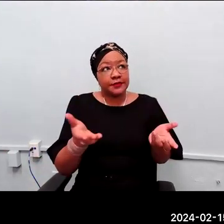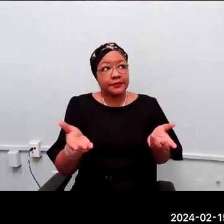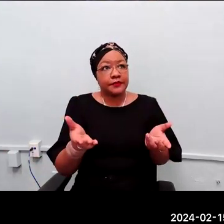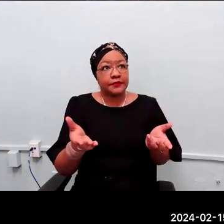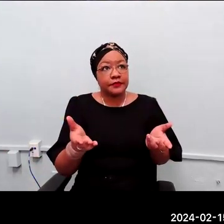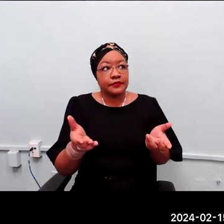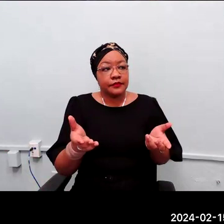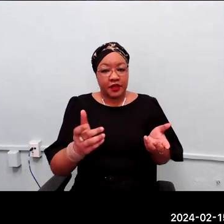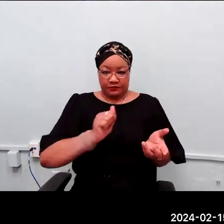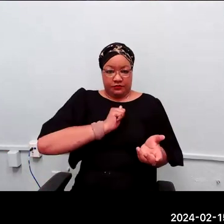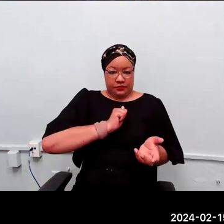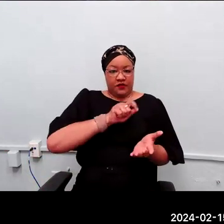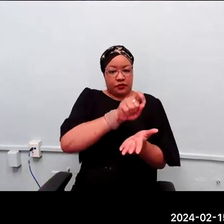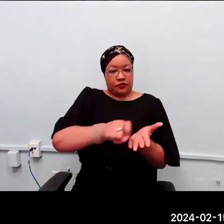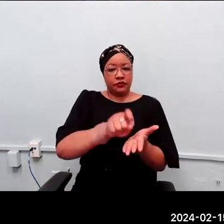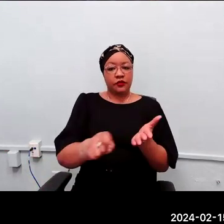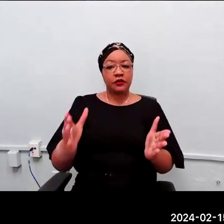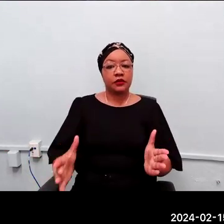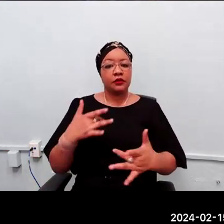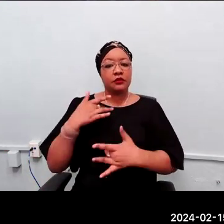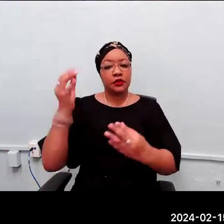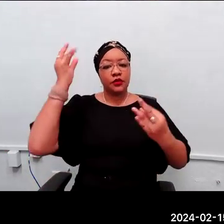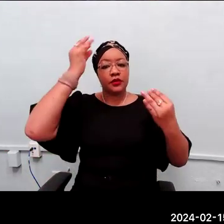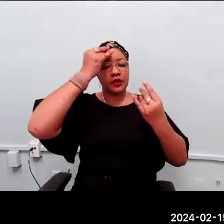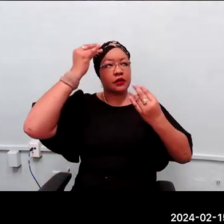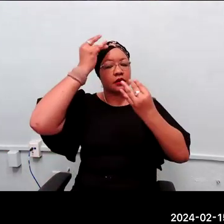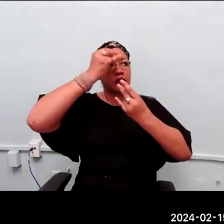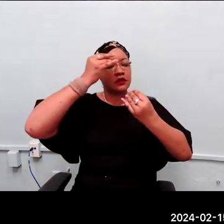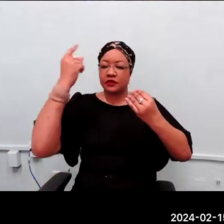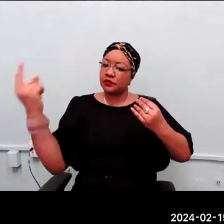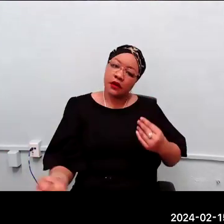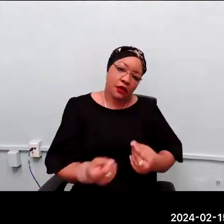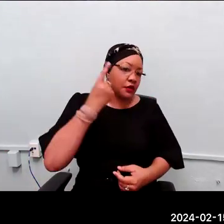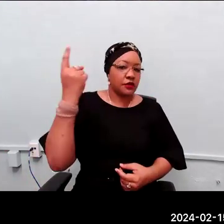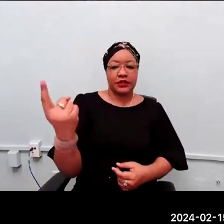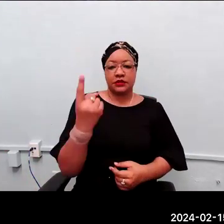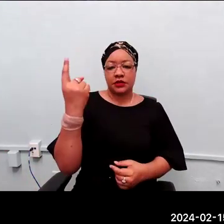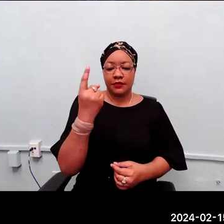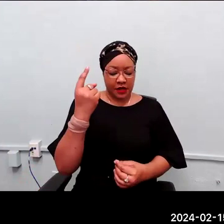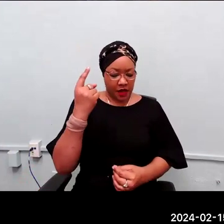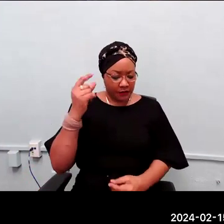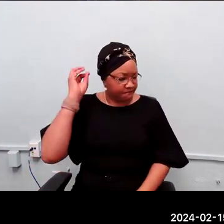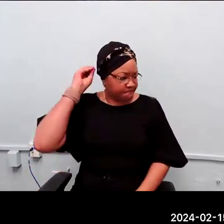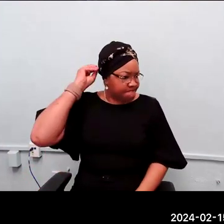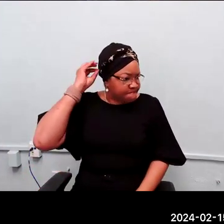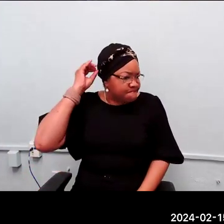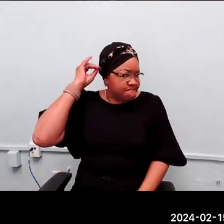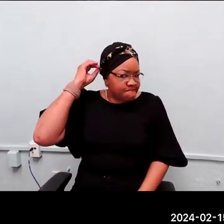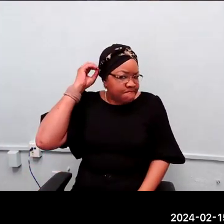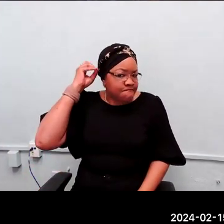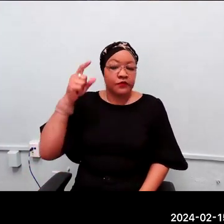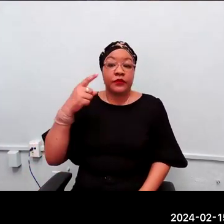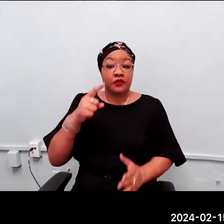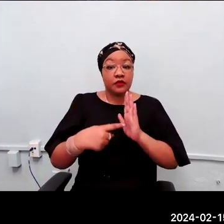do as a writer is think about there's always something that's kind of bugging me or working me, like right